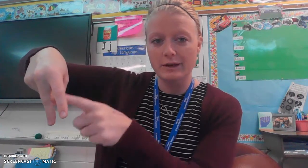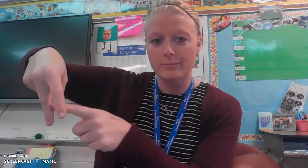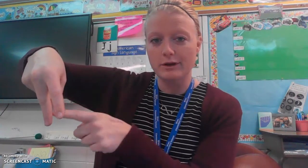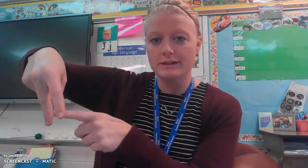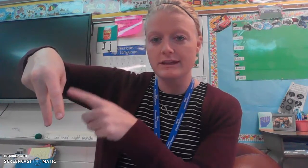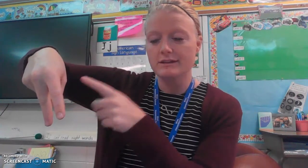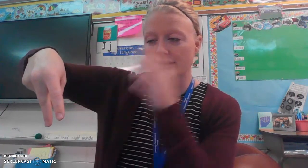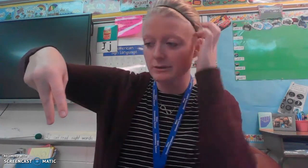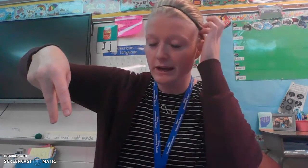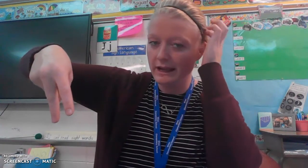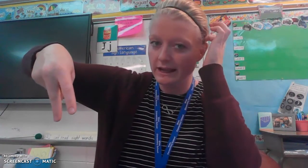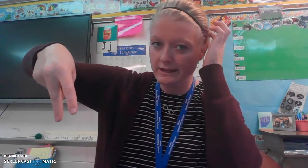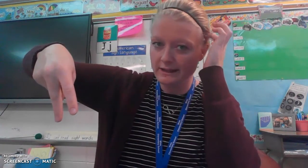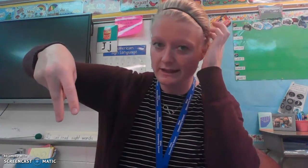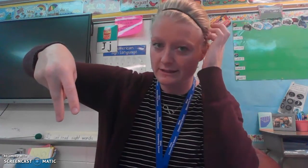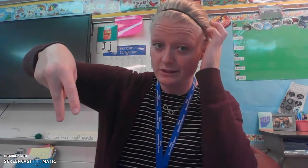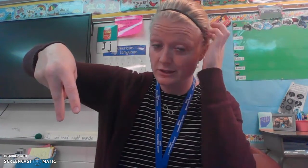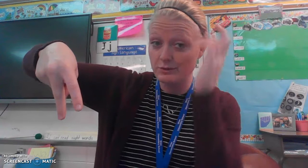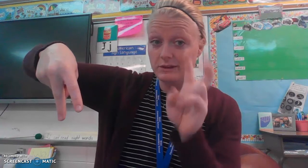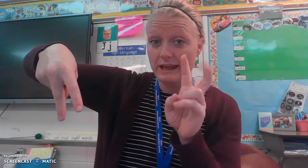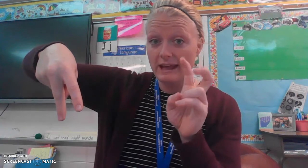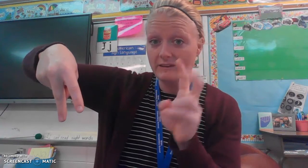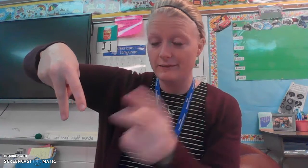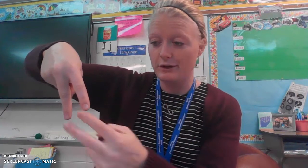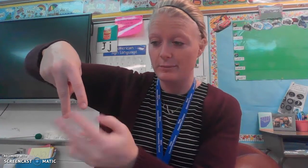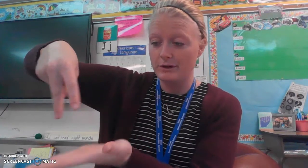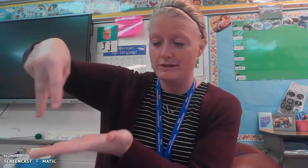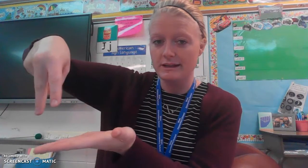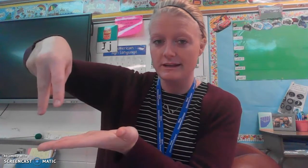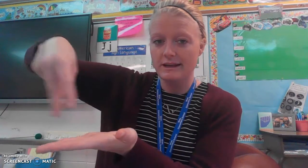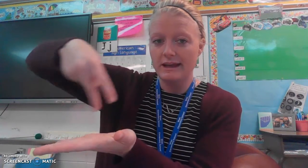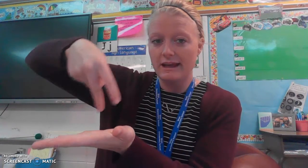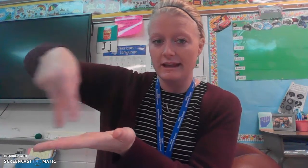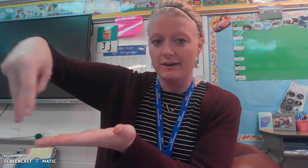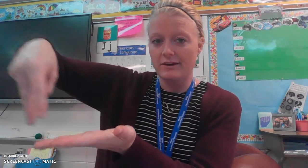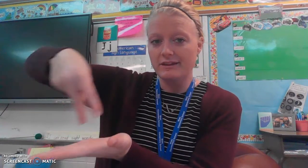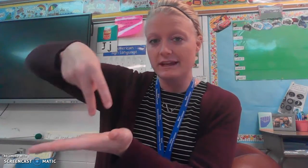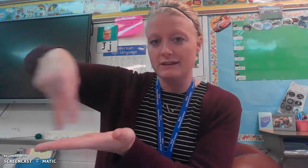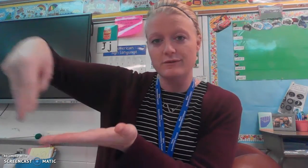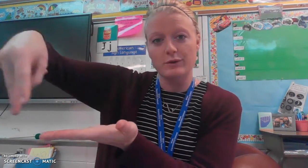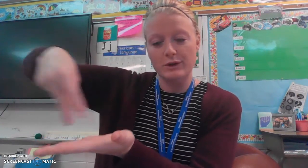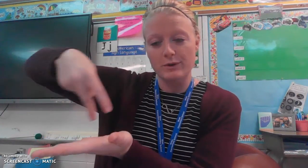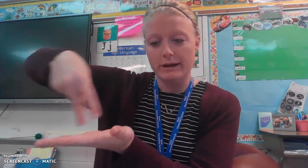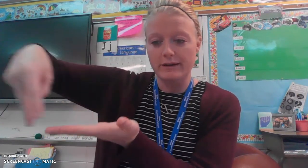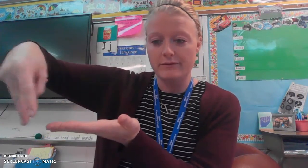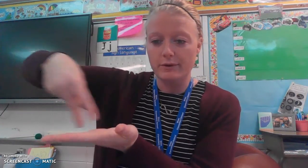your person, so your right hand has the 2 legs for your person, and they're on the dance floor going back and